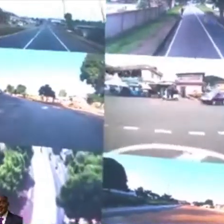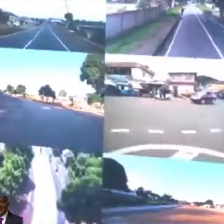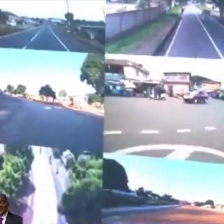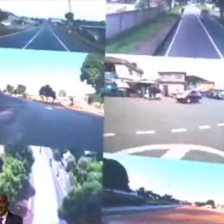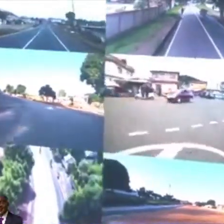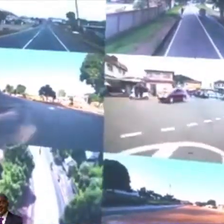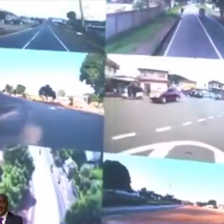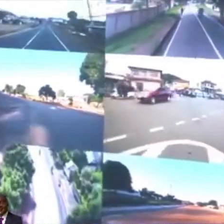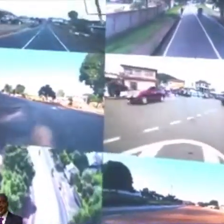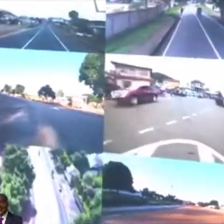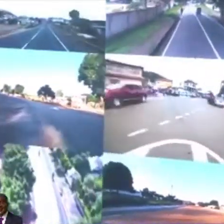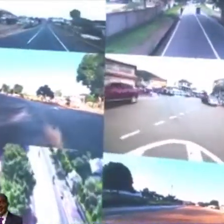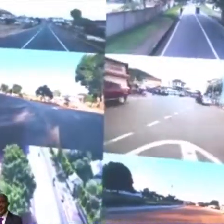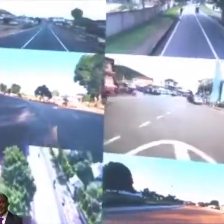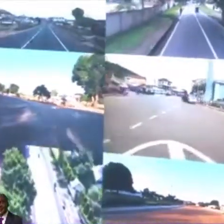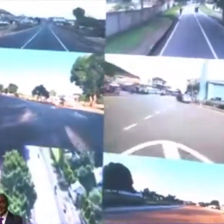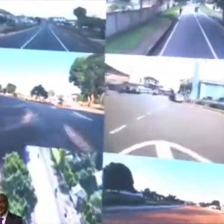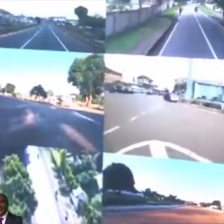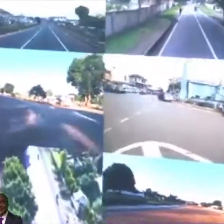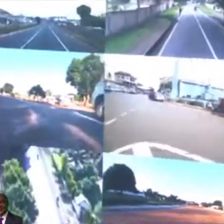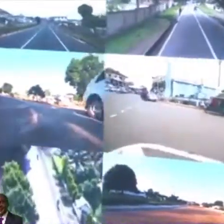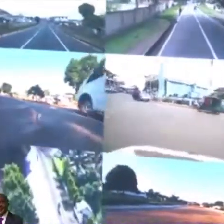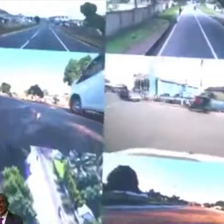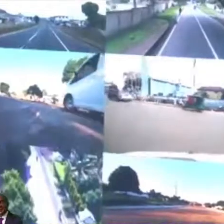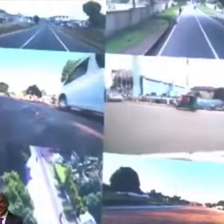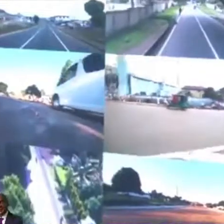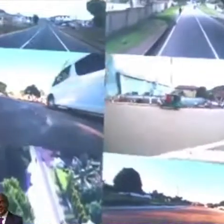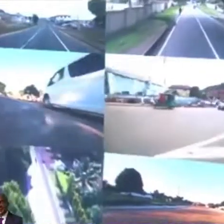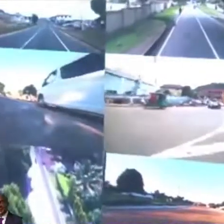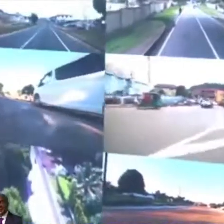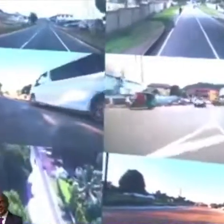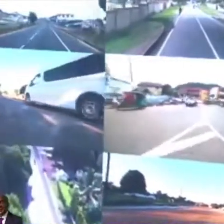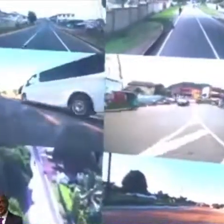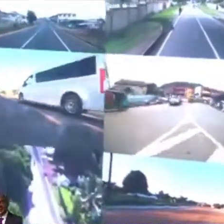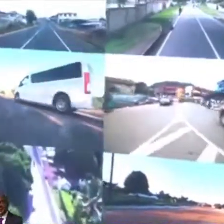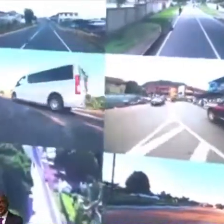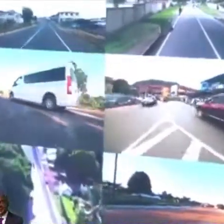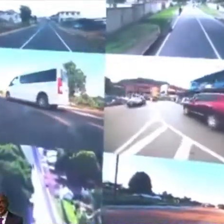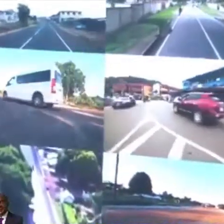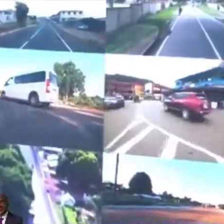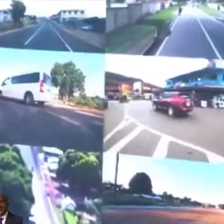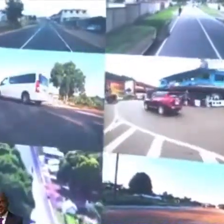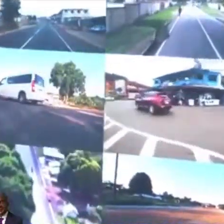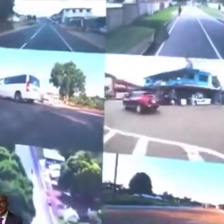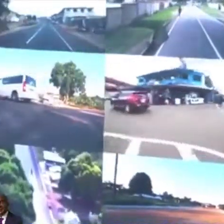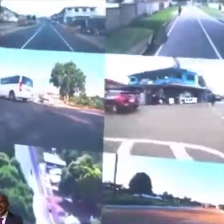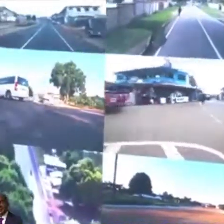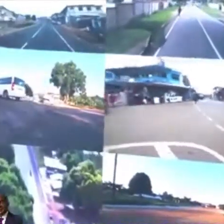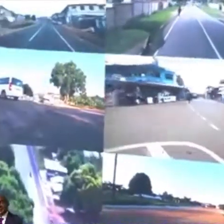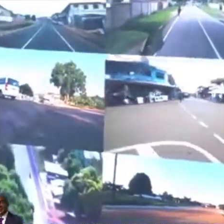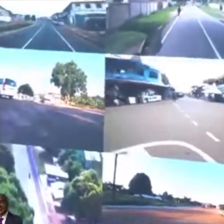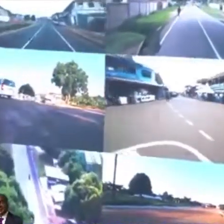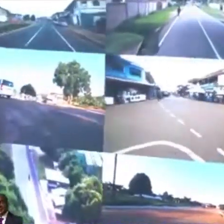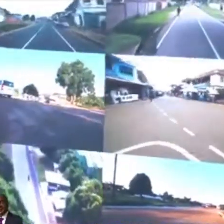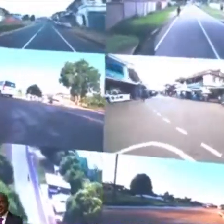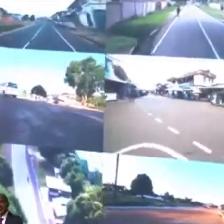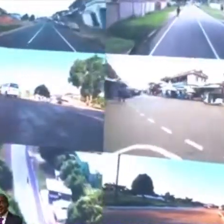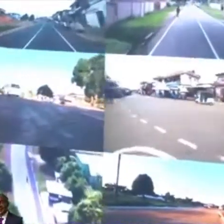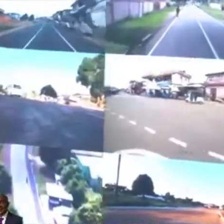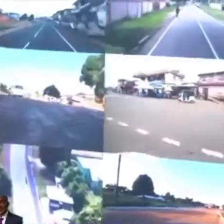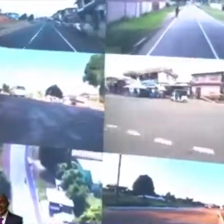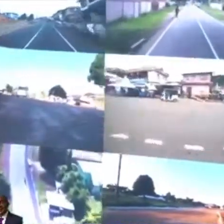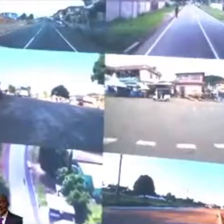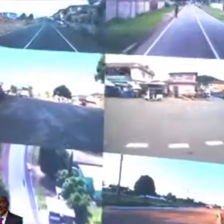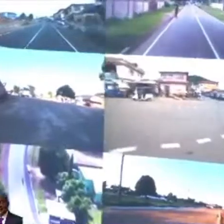Takrade, Yendi, Obwase, Walewale, Nalergu, Kumasi,